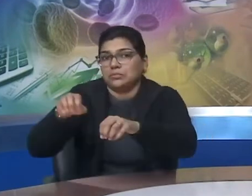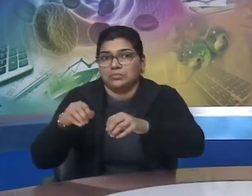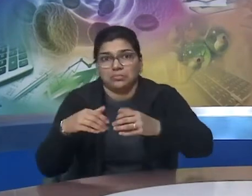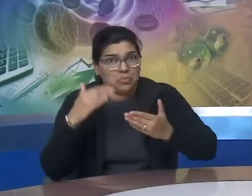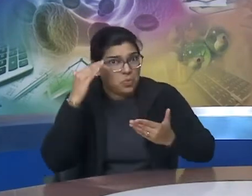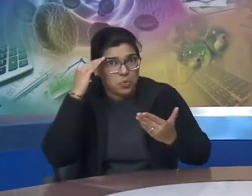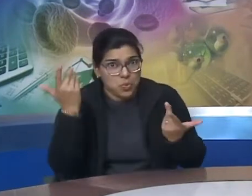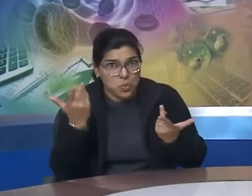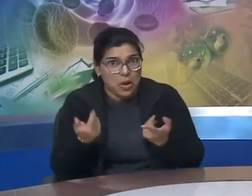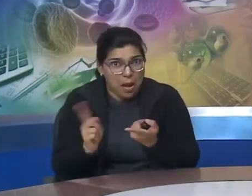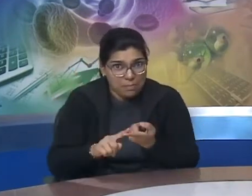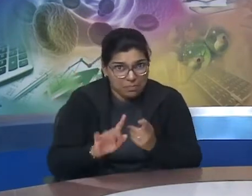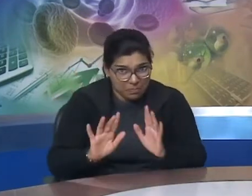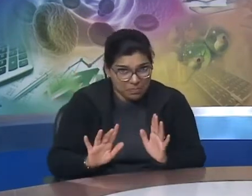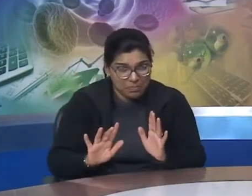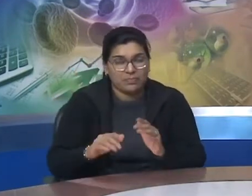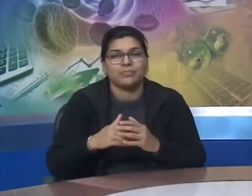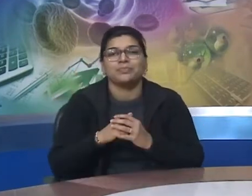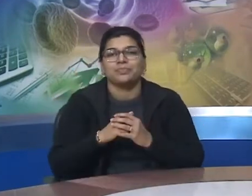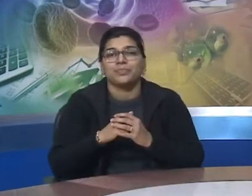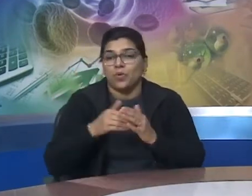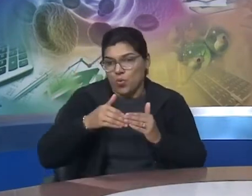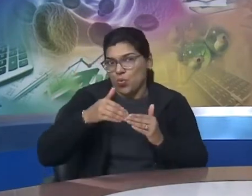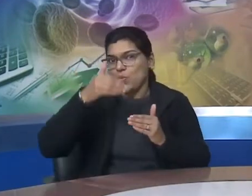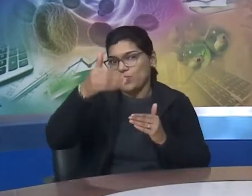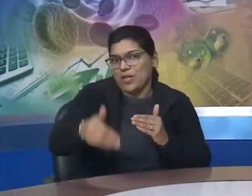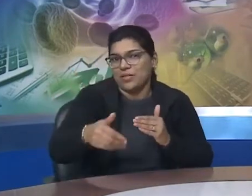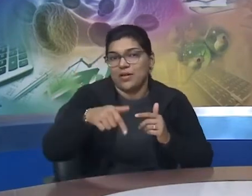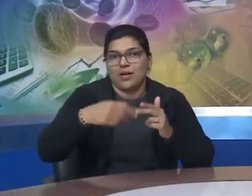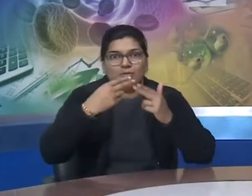continues in this part.